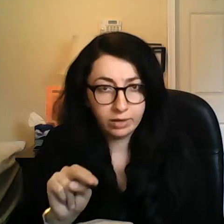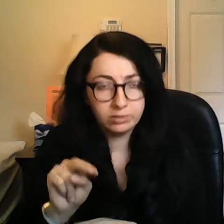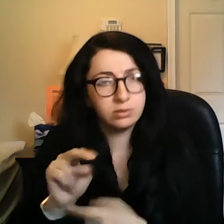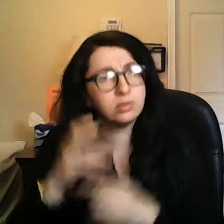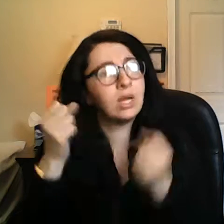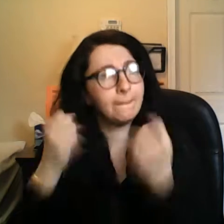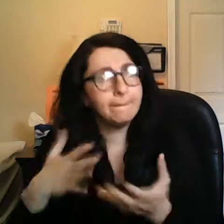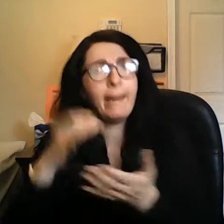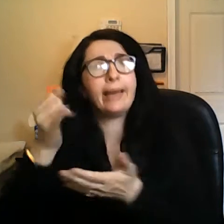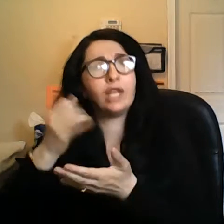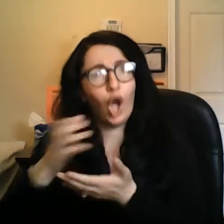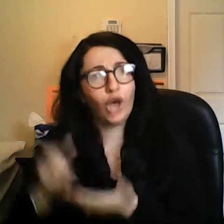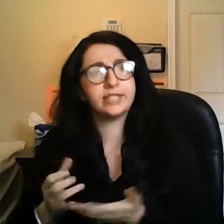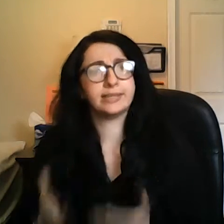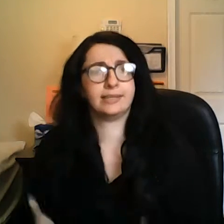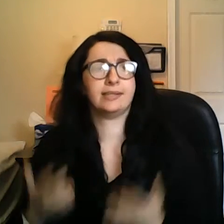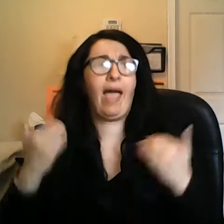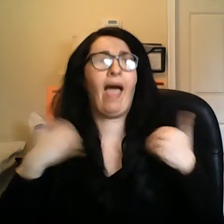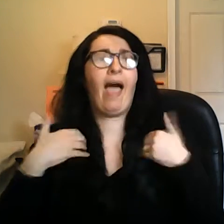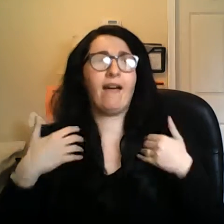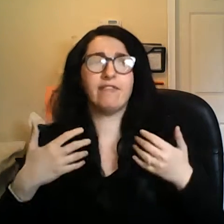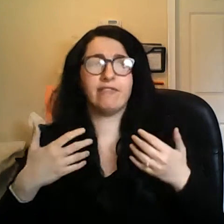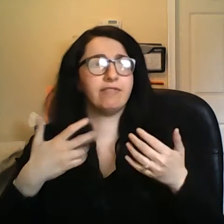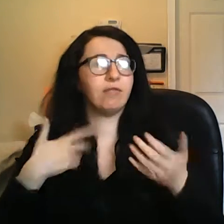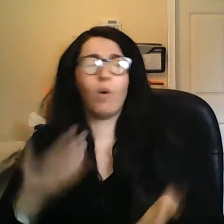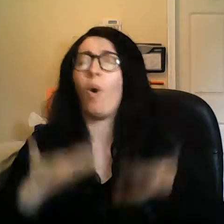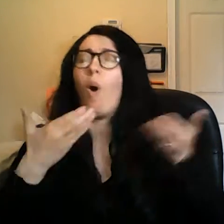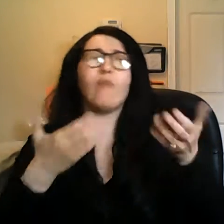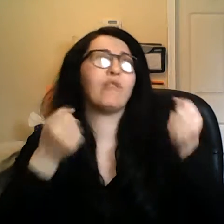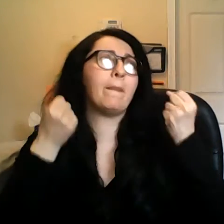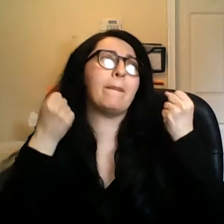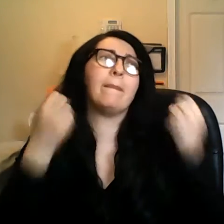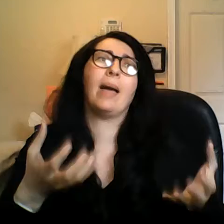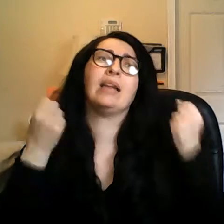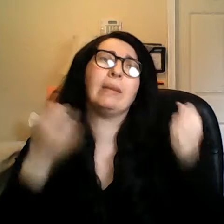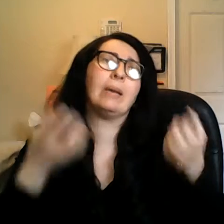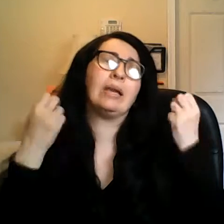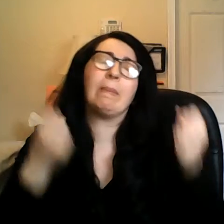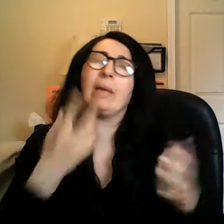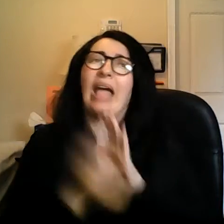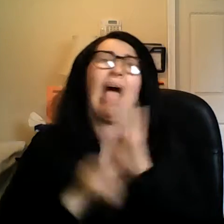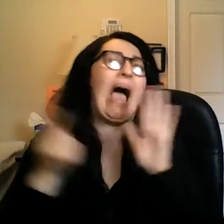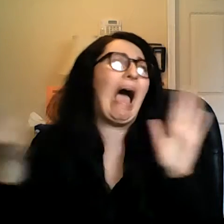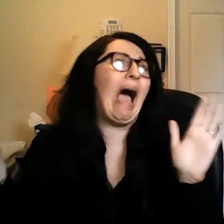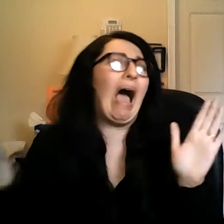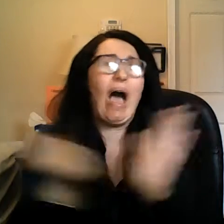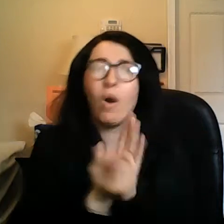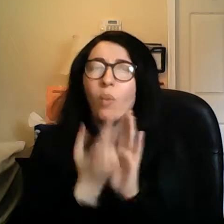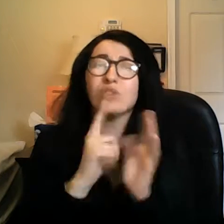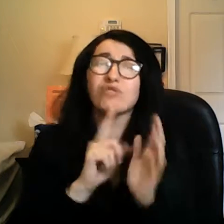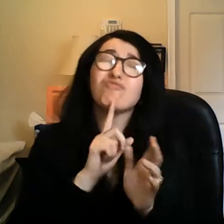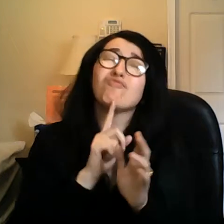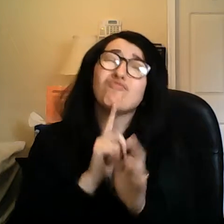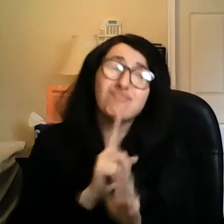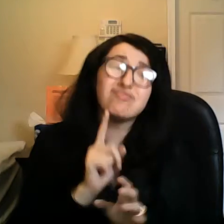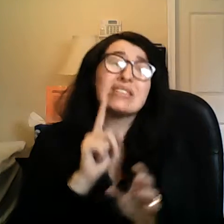have a Patreon page where we offer hundreds, sometimes thousands of hours of real-time painting footage and